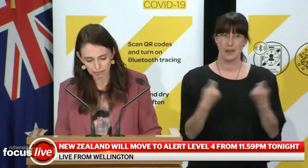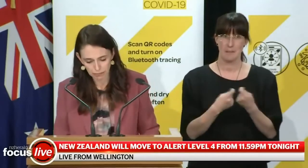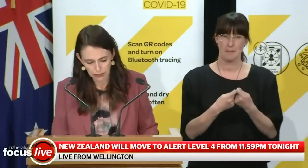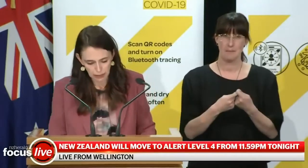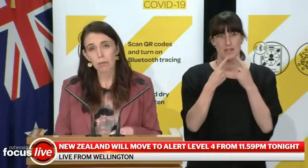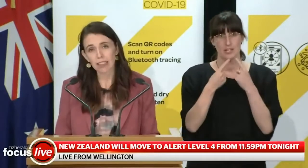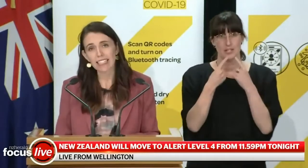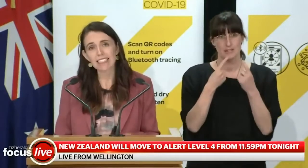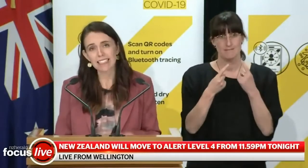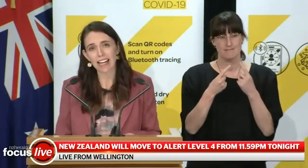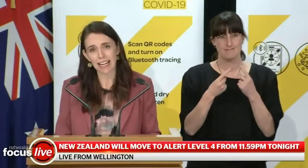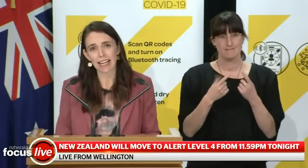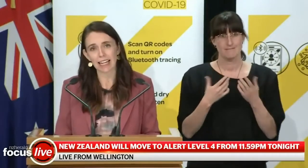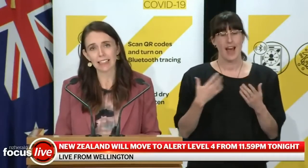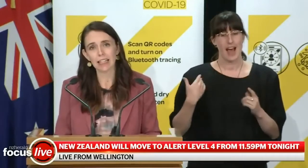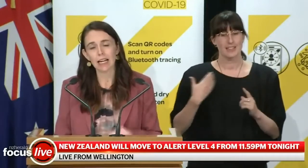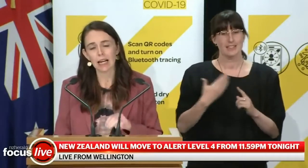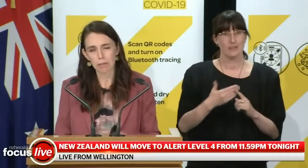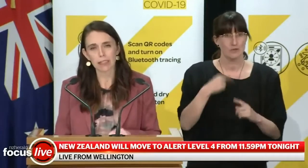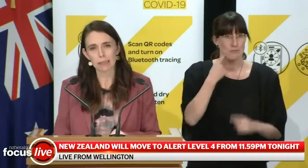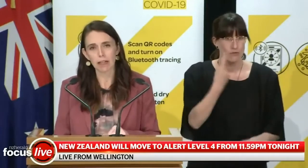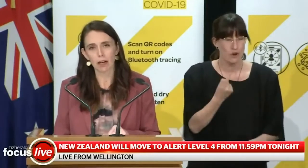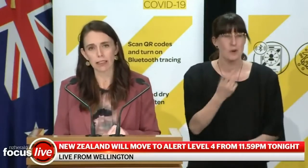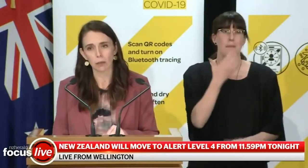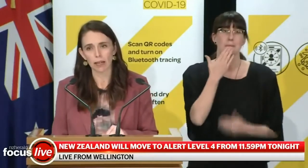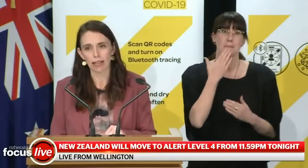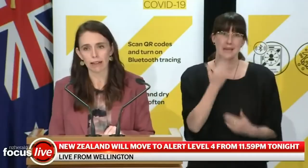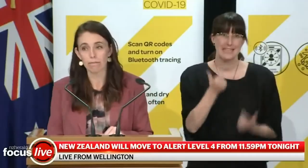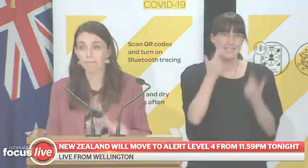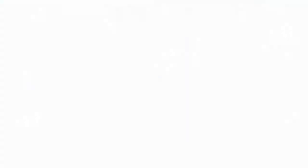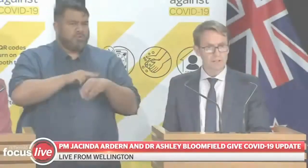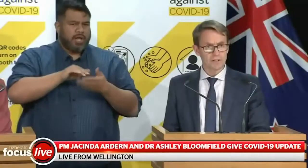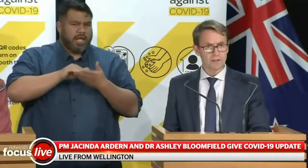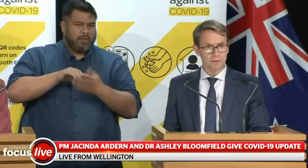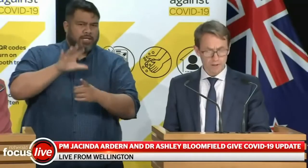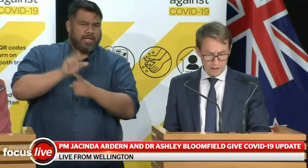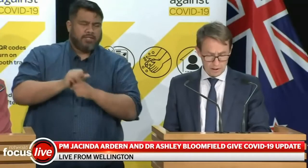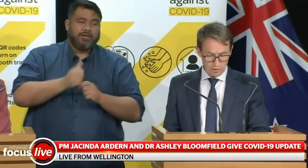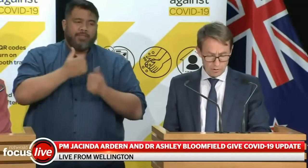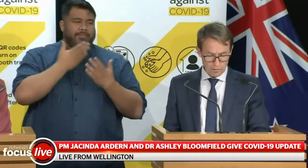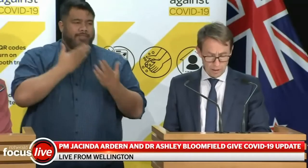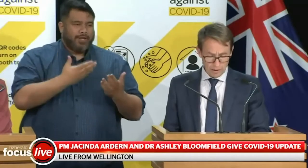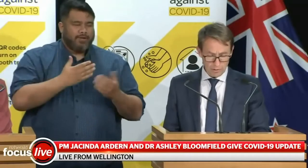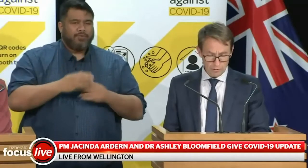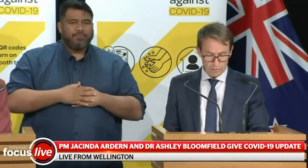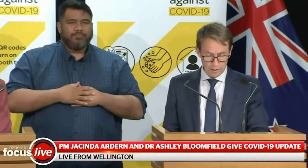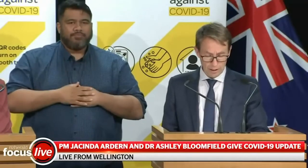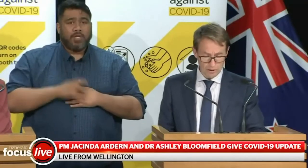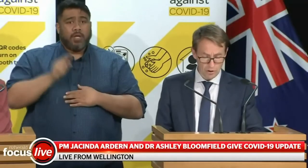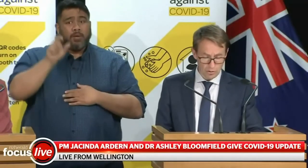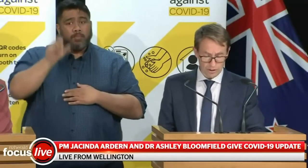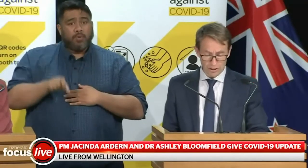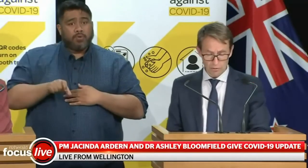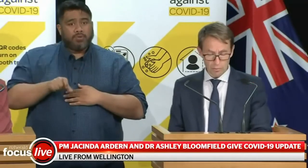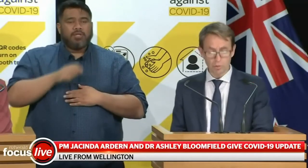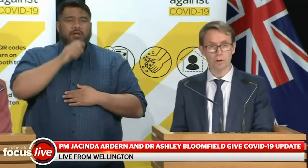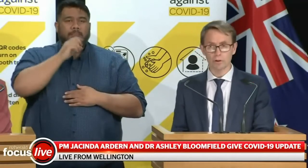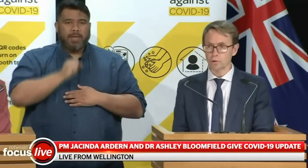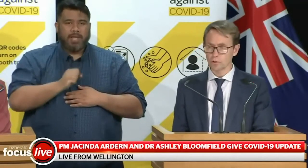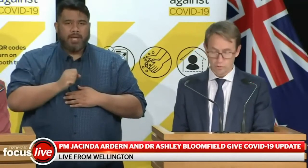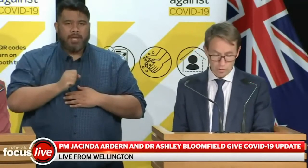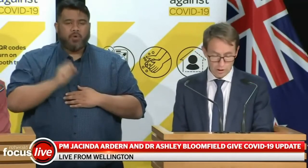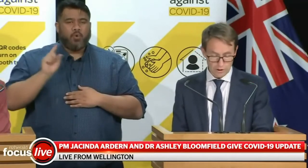going. Please take care, and please be kind to one another. The case is a 58-year-old male from a household in